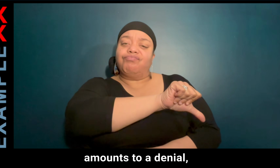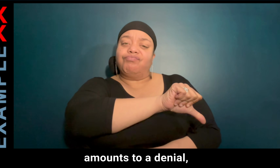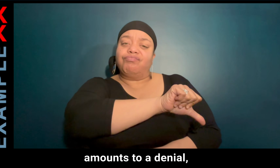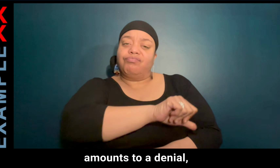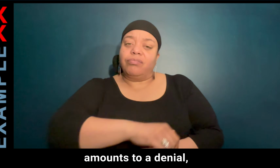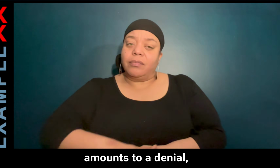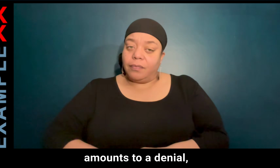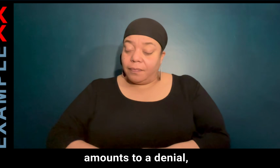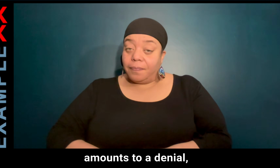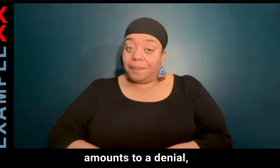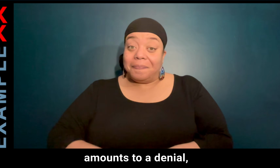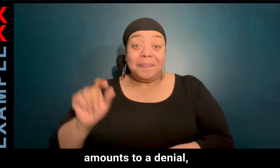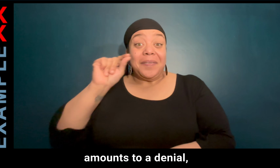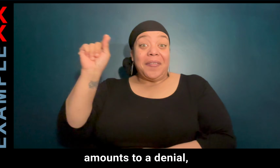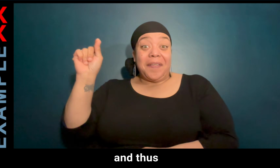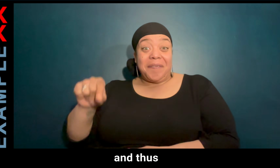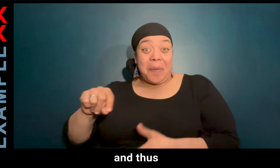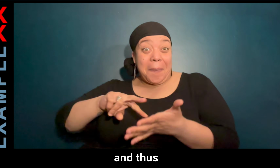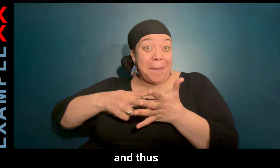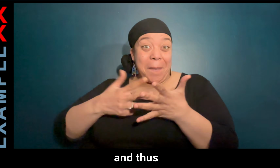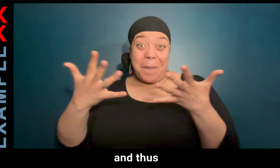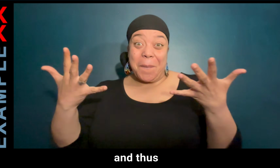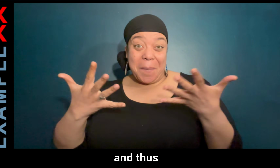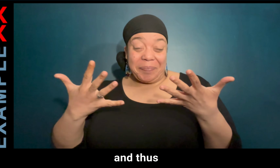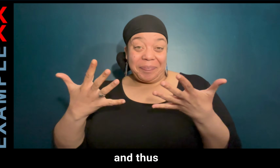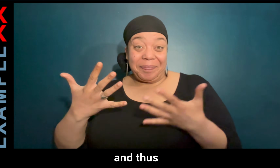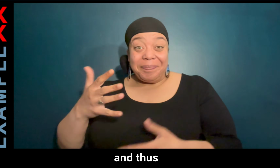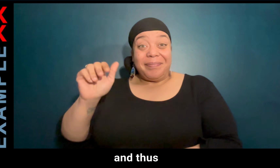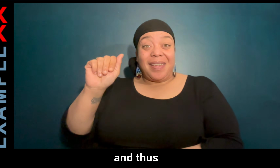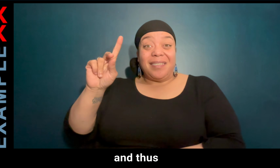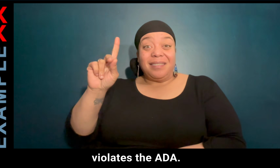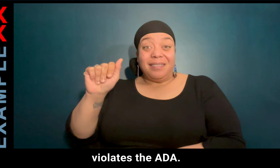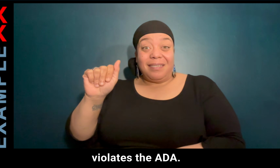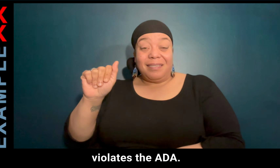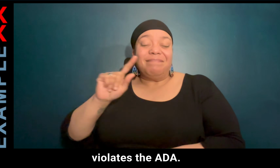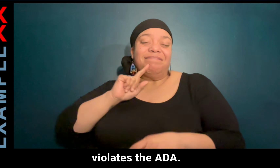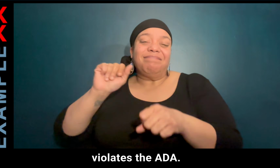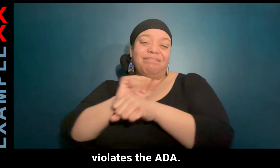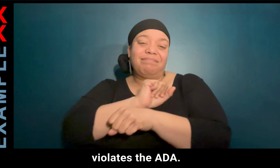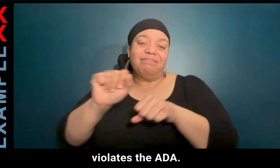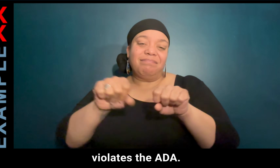And thus violates the ADA.